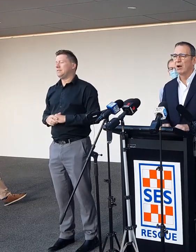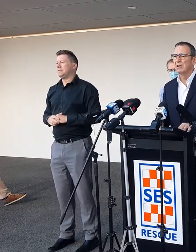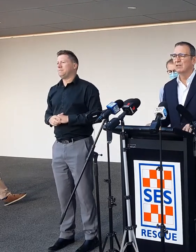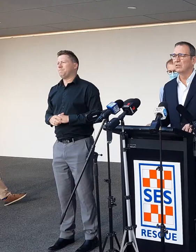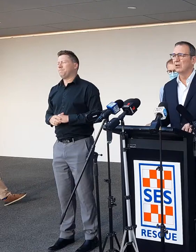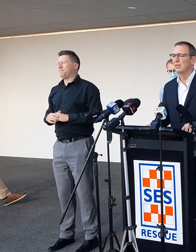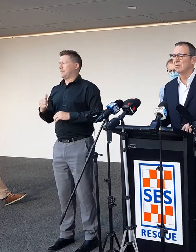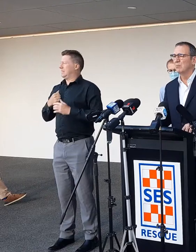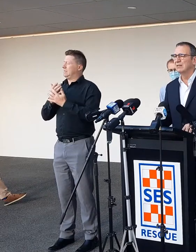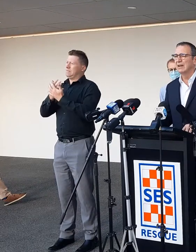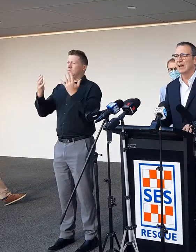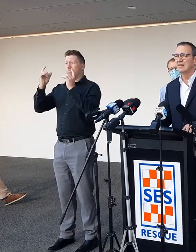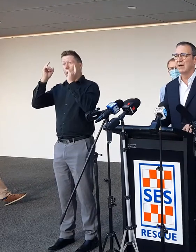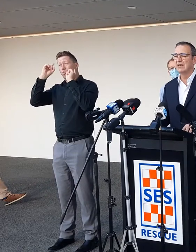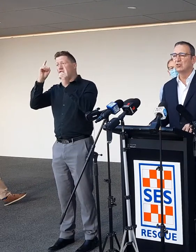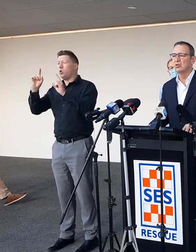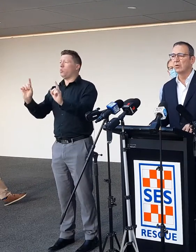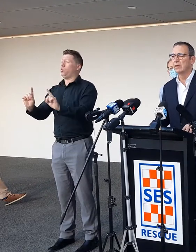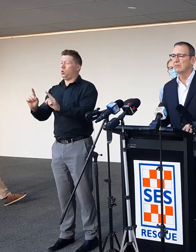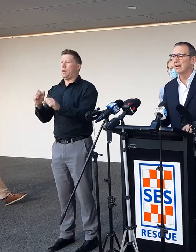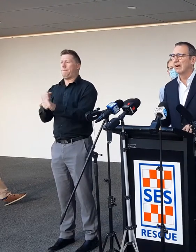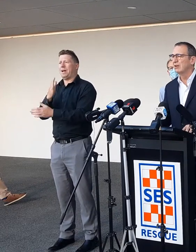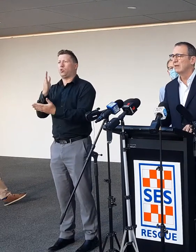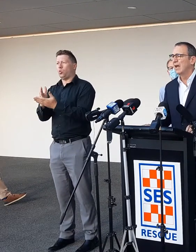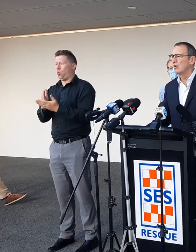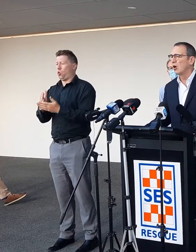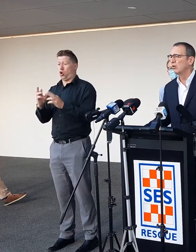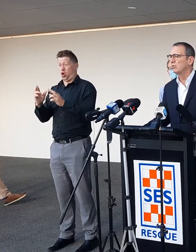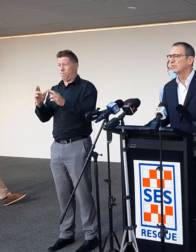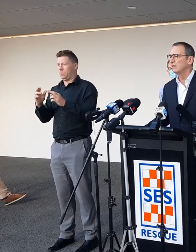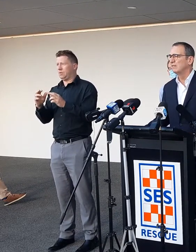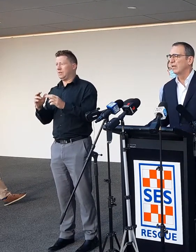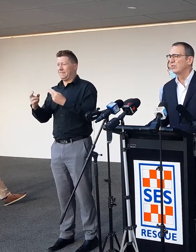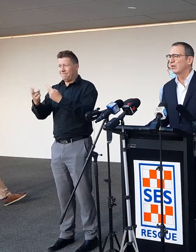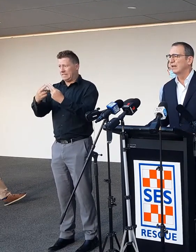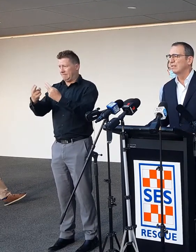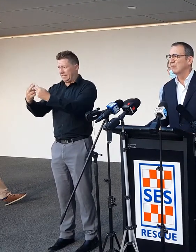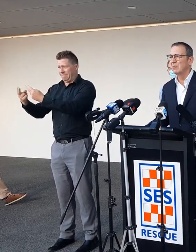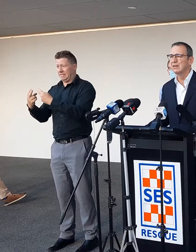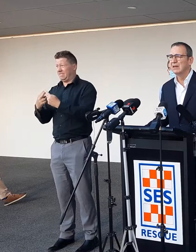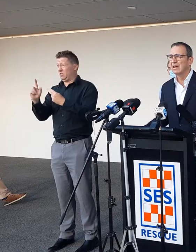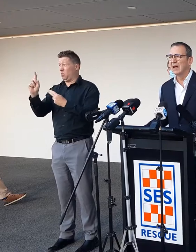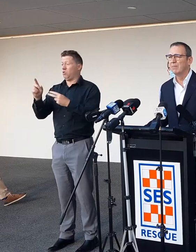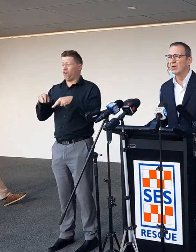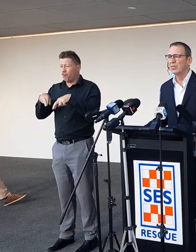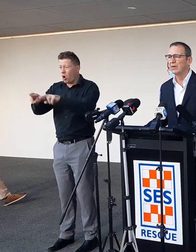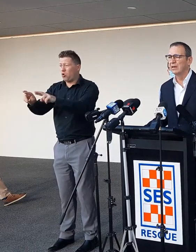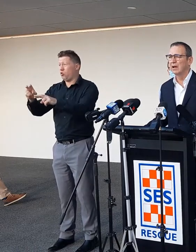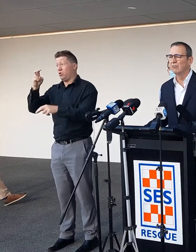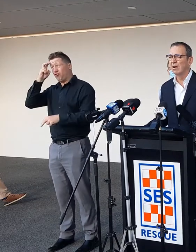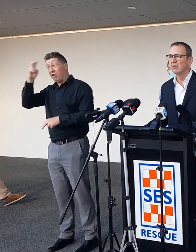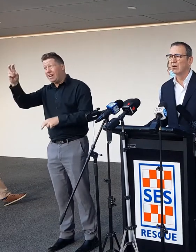Our primary concern at the moment is making sure that we can recover our corridors in South Australia. At the moment, both